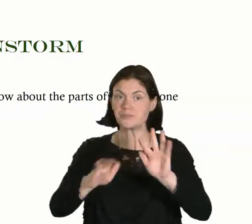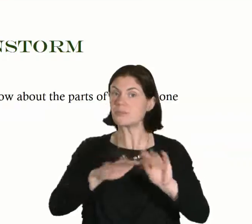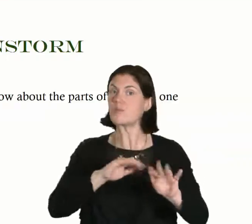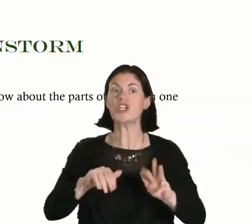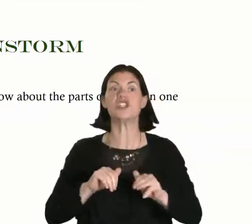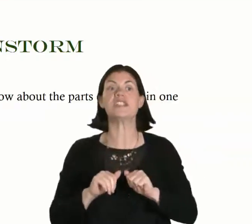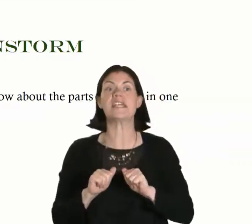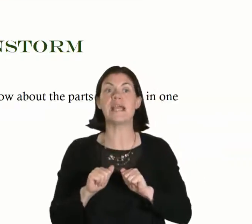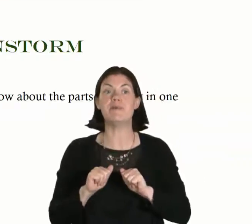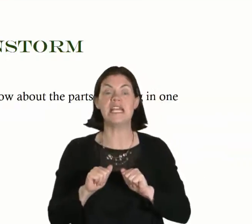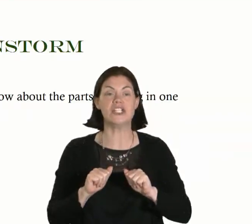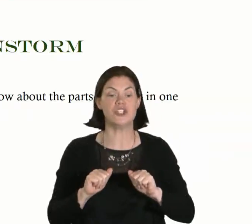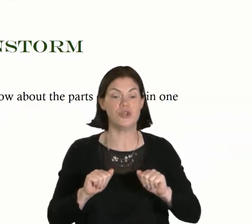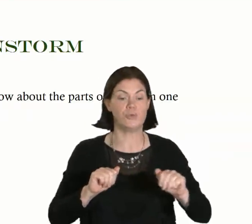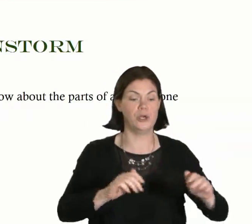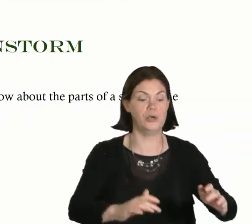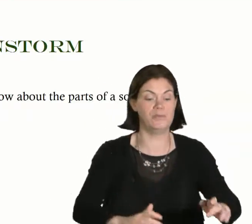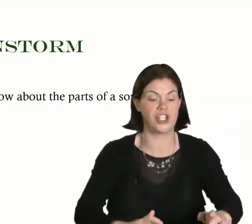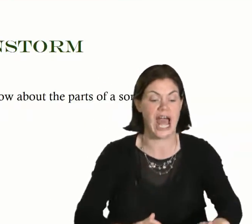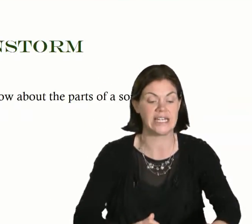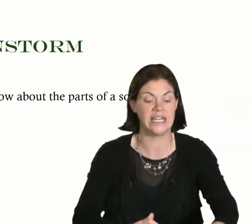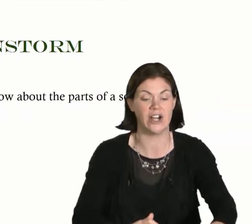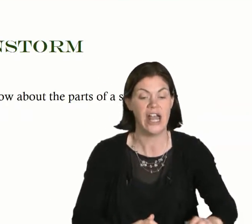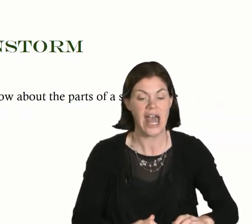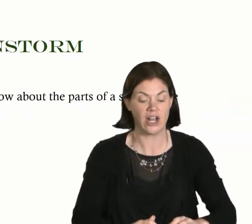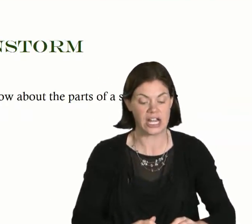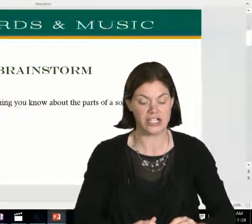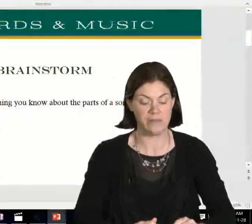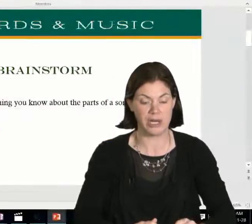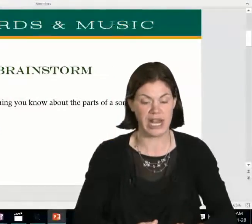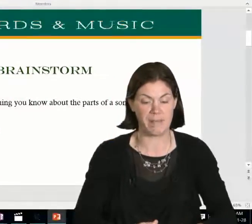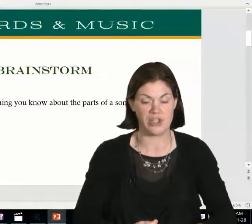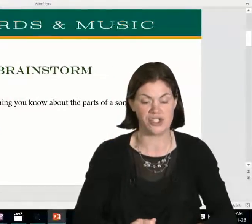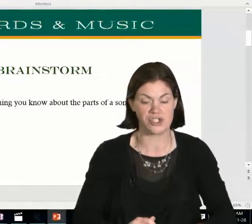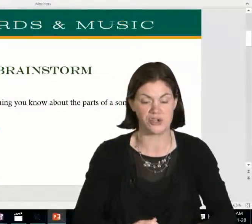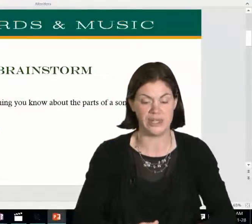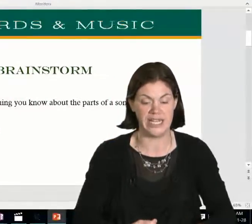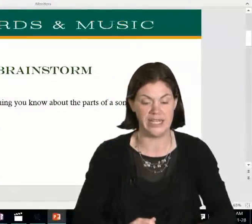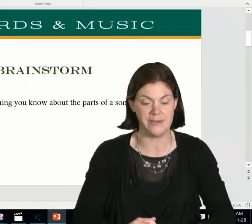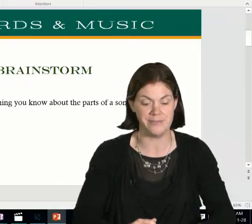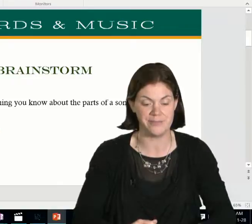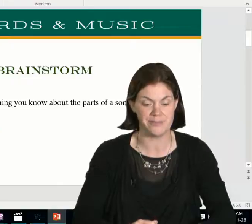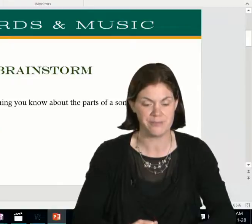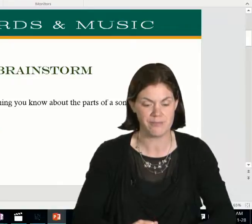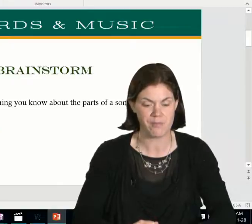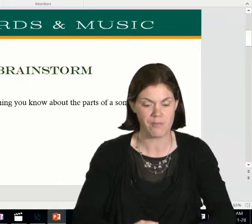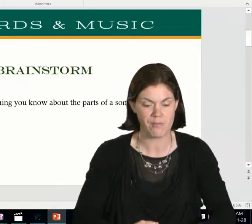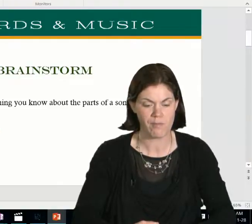about, just type it into the room chat here and I'll actually bring it up on the screen.